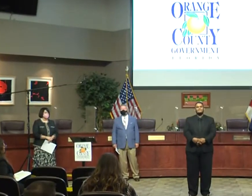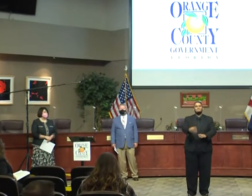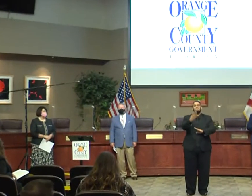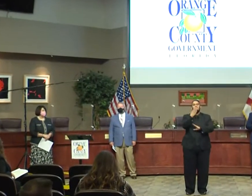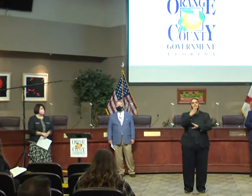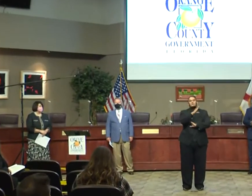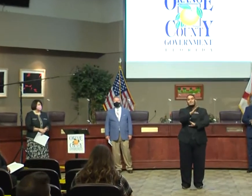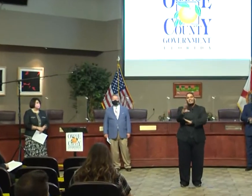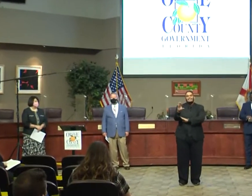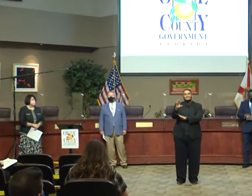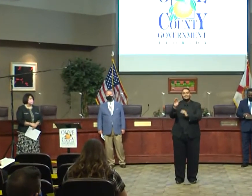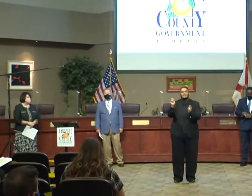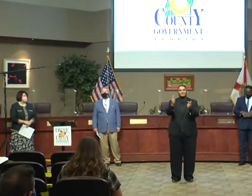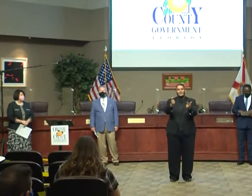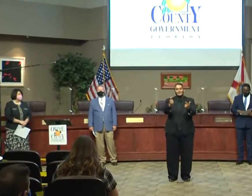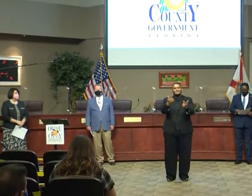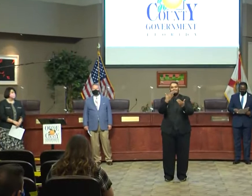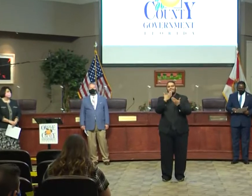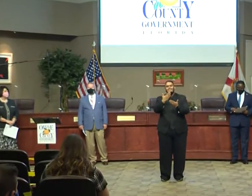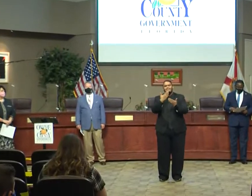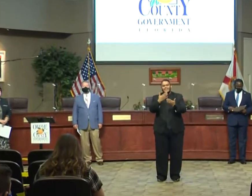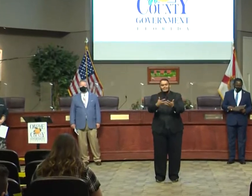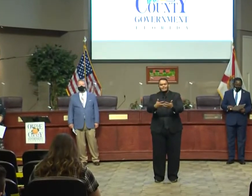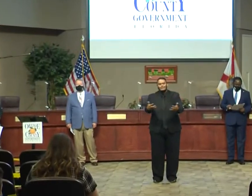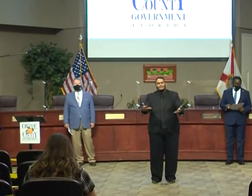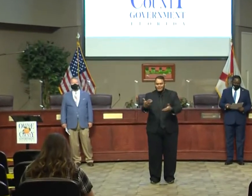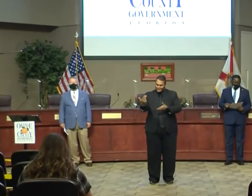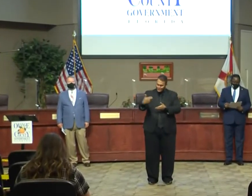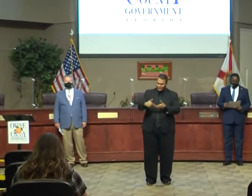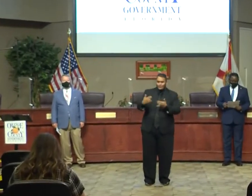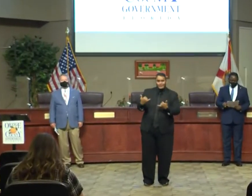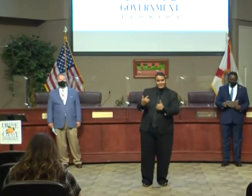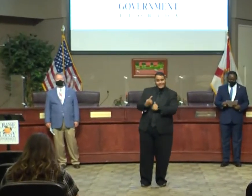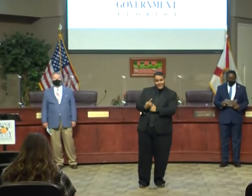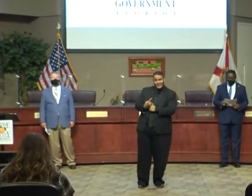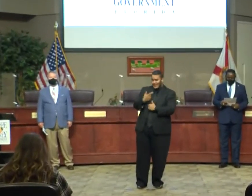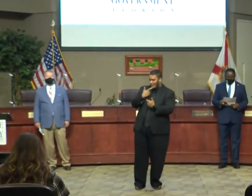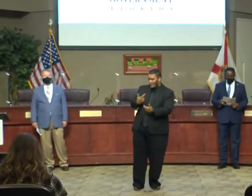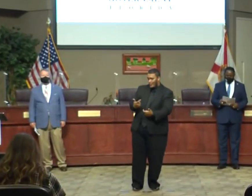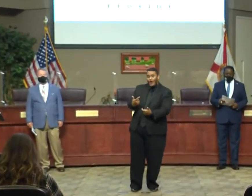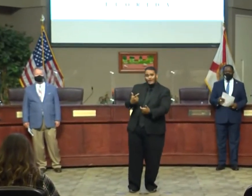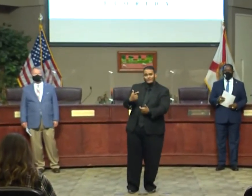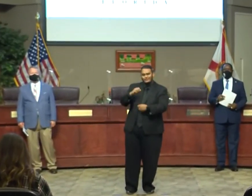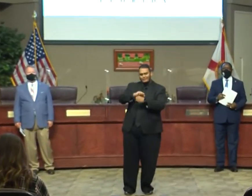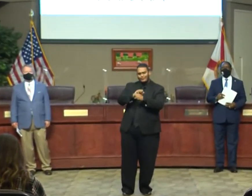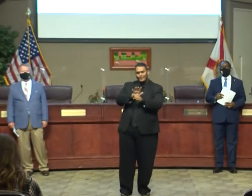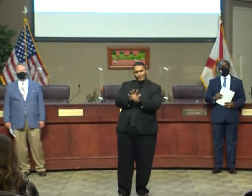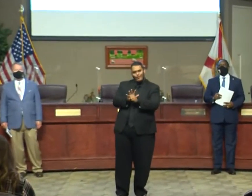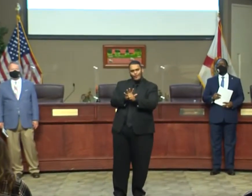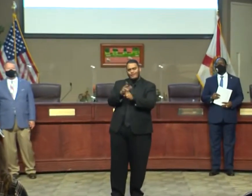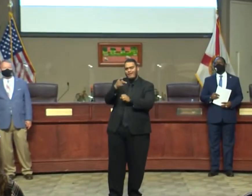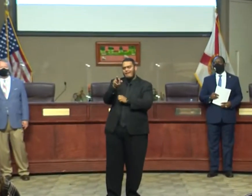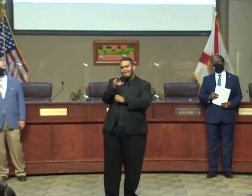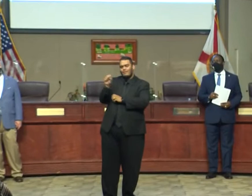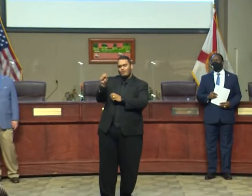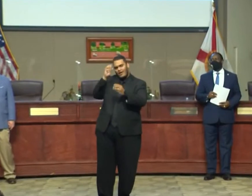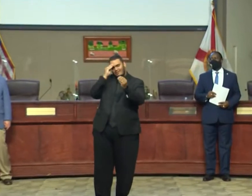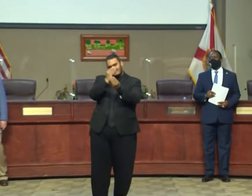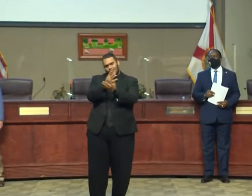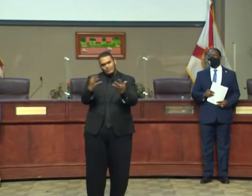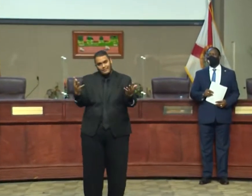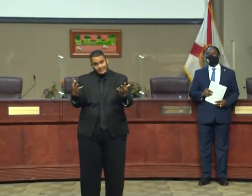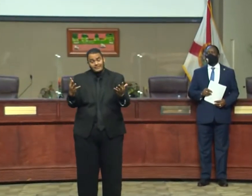afternoon, everyone. Thanks for joining us for this Thursday's COVID-19 press briefing. Today, Orange County Mayor Jerry L. Demings will discuss his